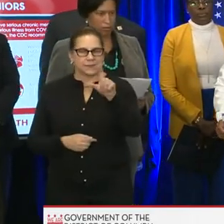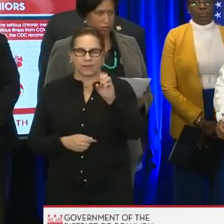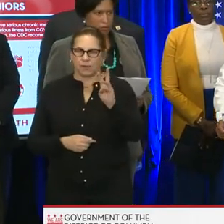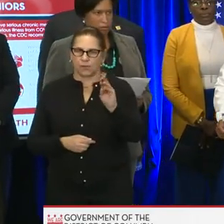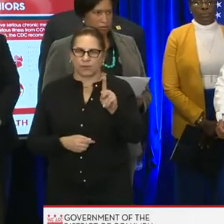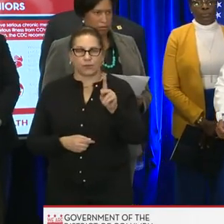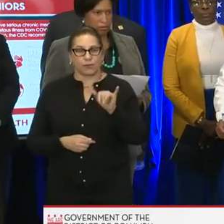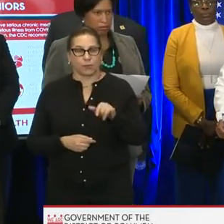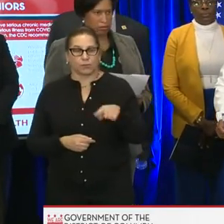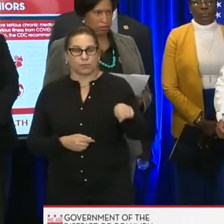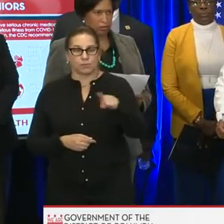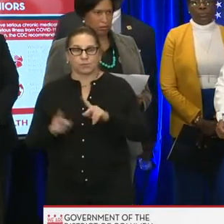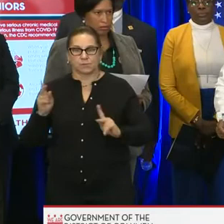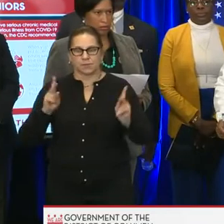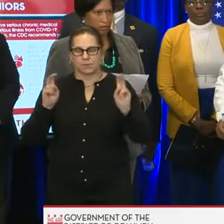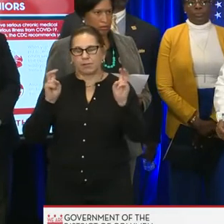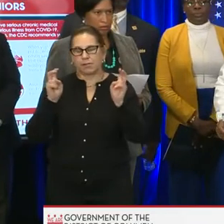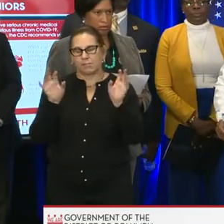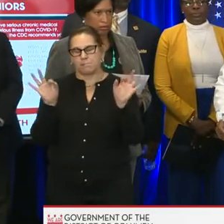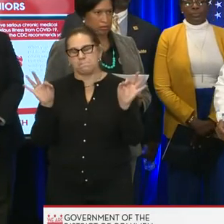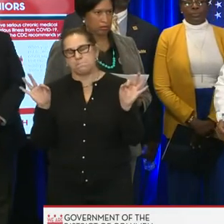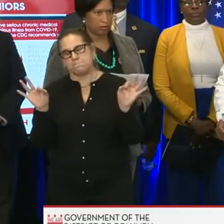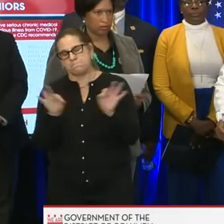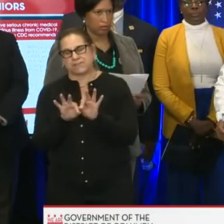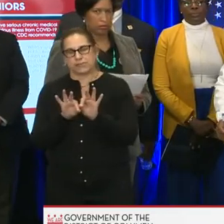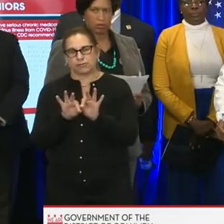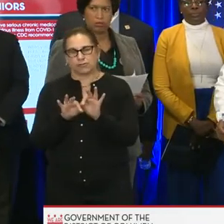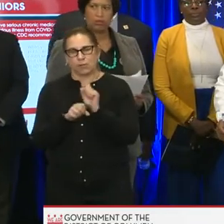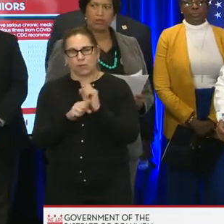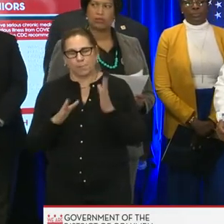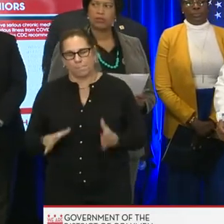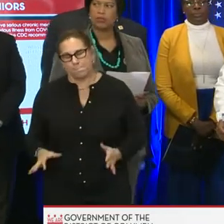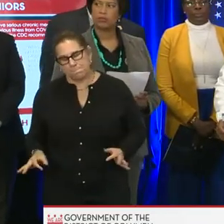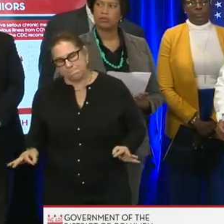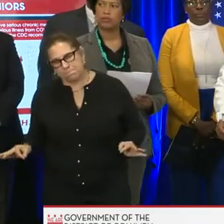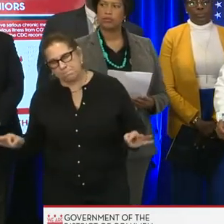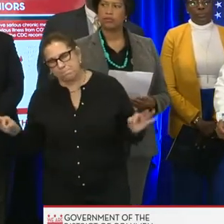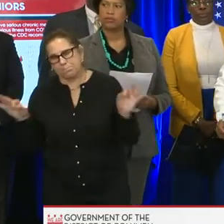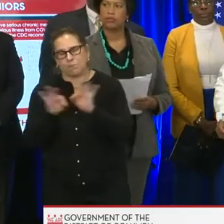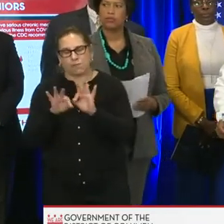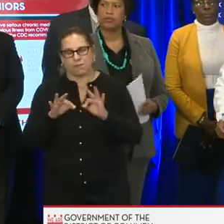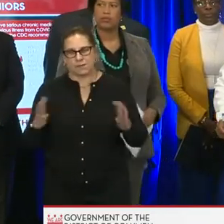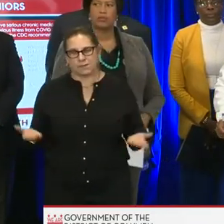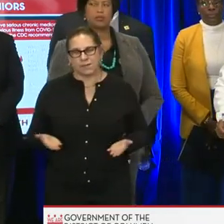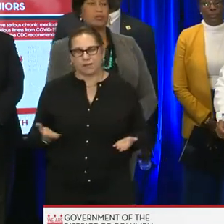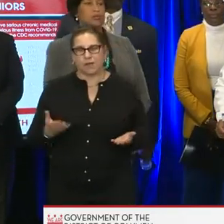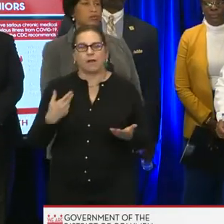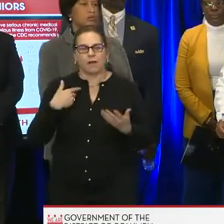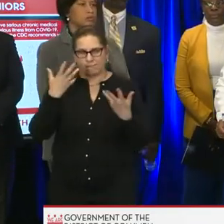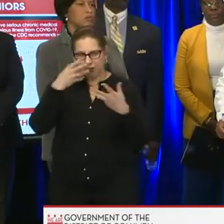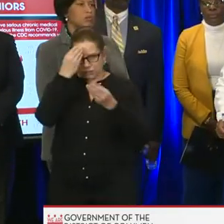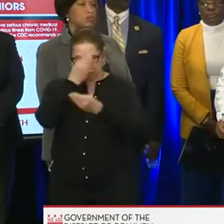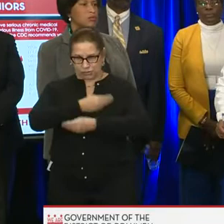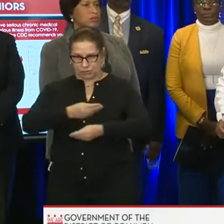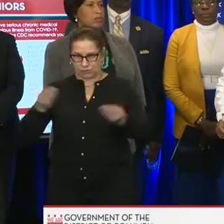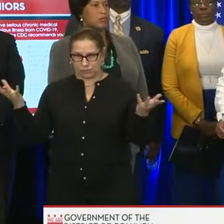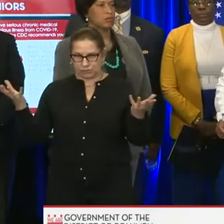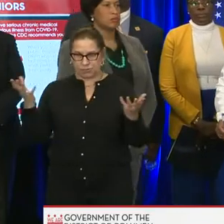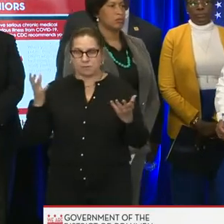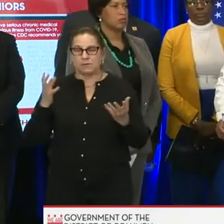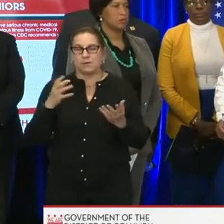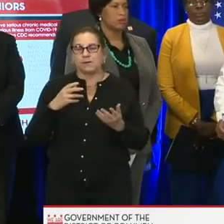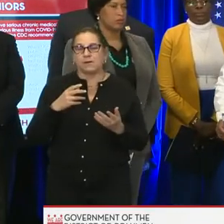sent that guidance to our agencies this morning. Agency directors are further speaking to their specific work units and